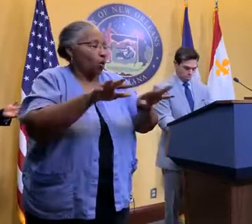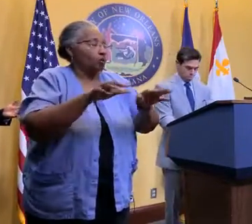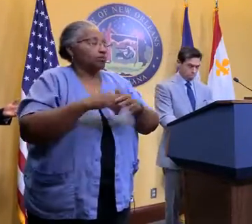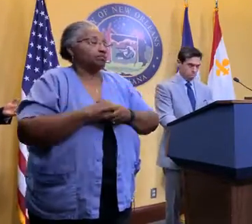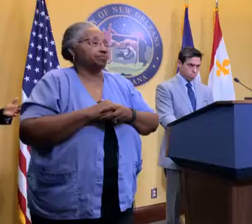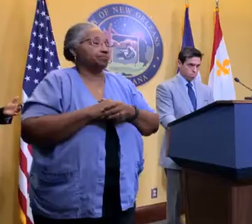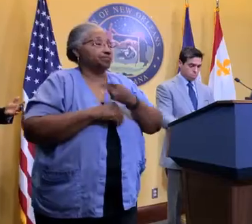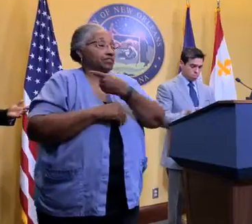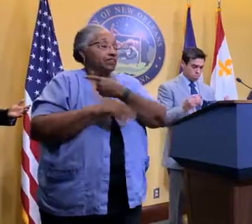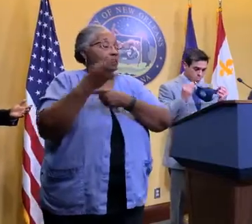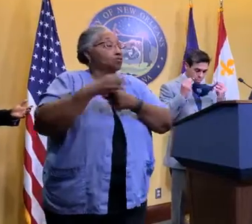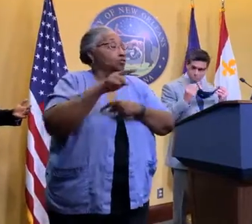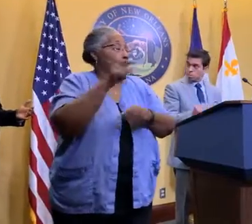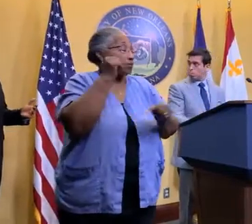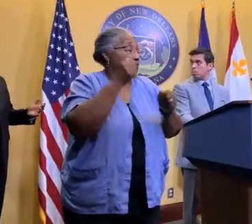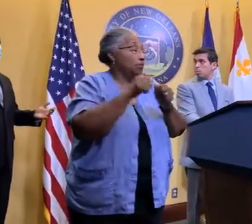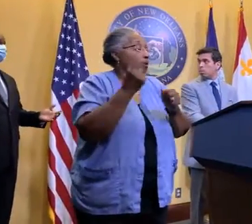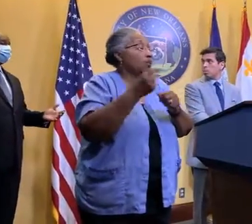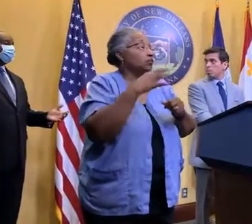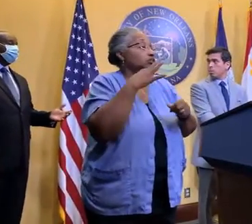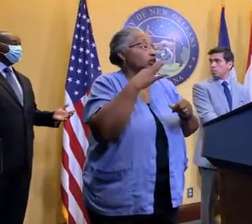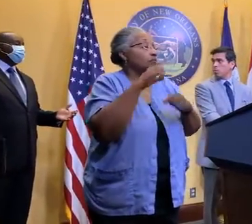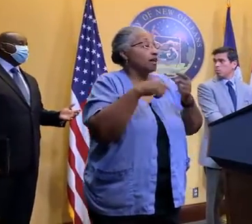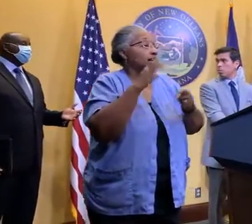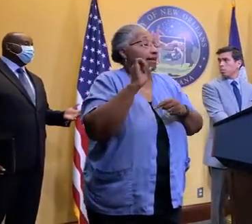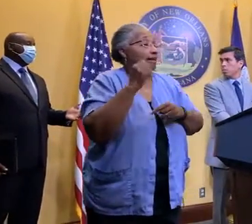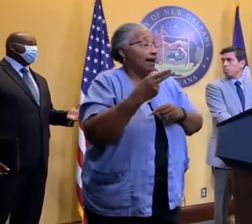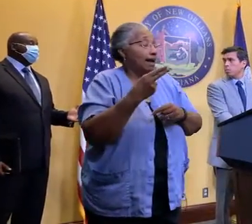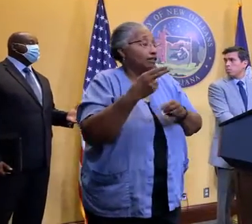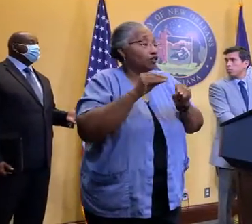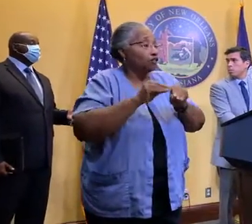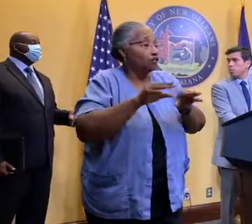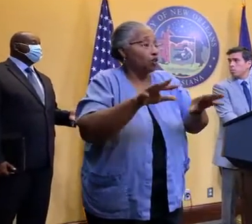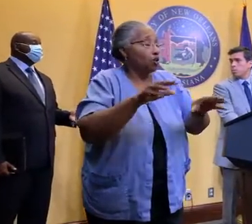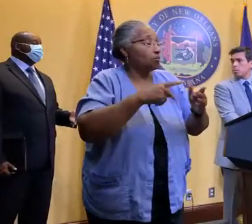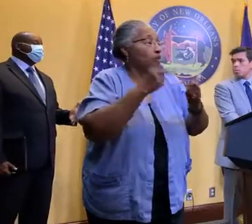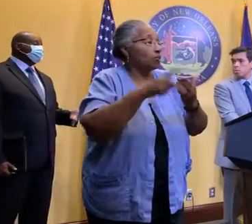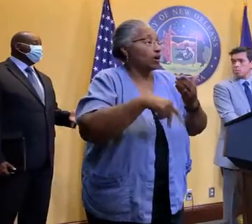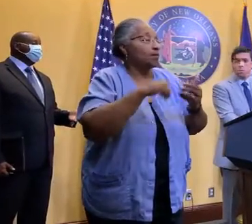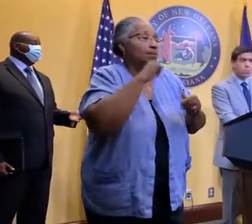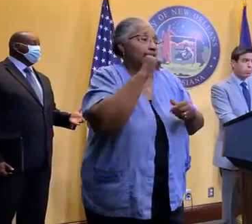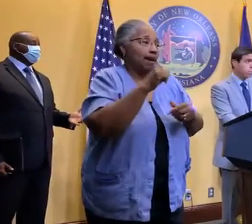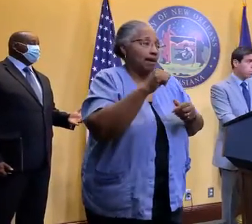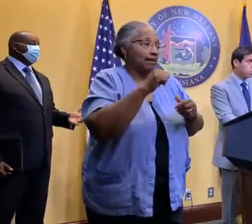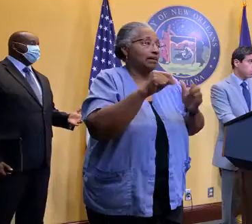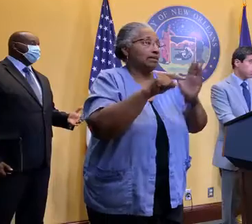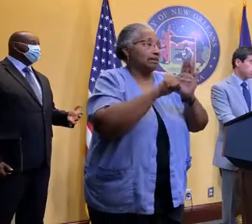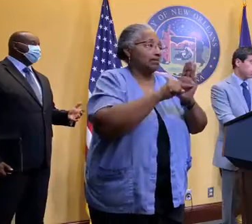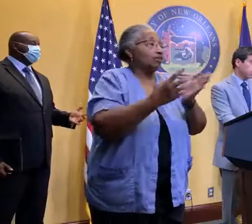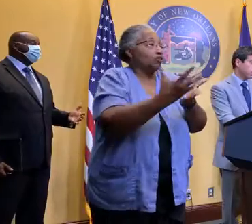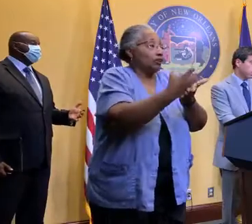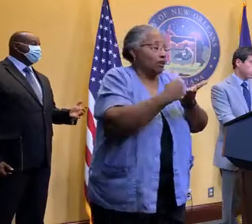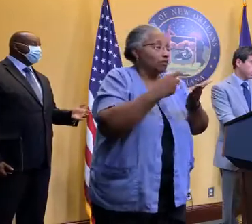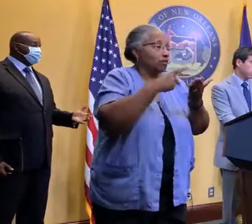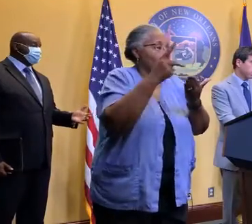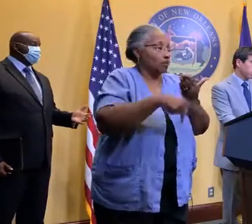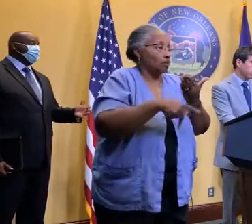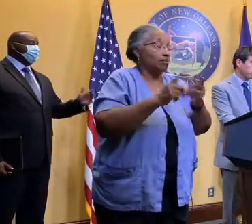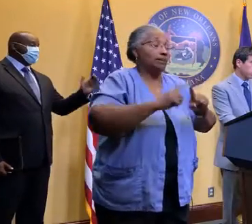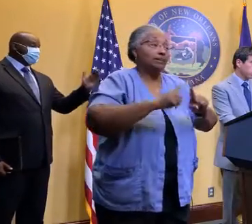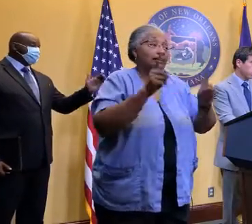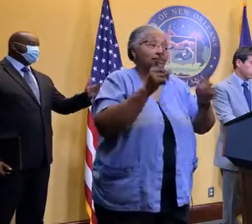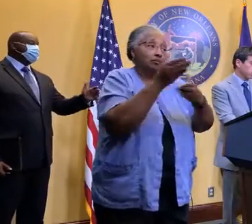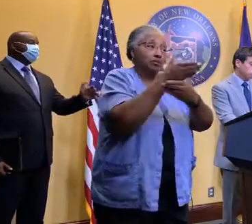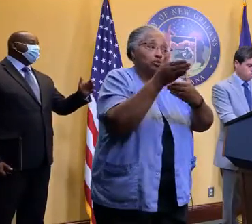we had, we always talk about it being a cash flow program, not a deficit recovering program. There's a difference between the